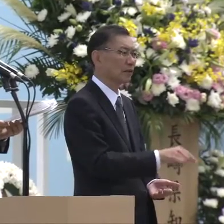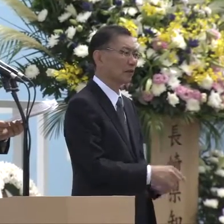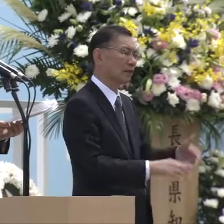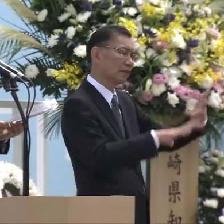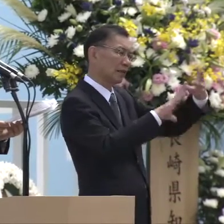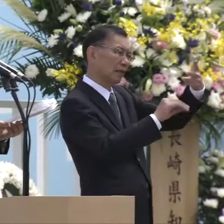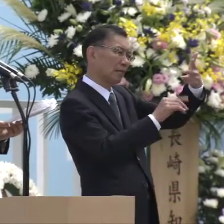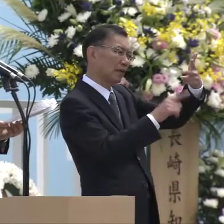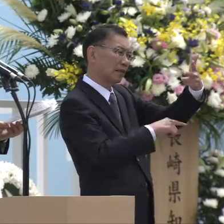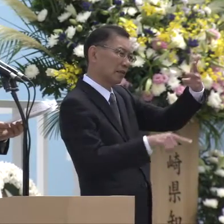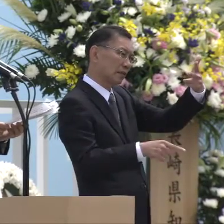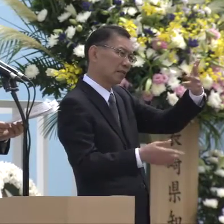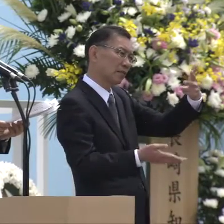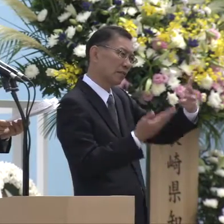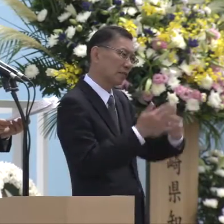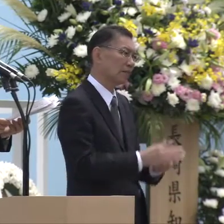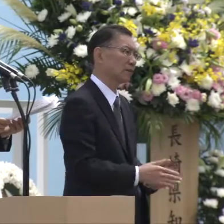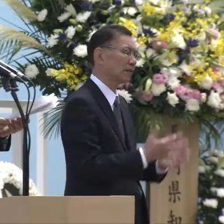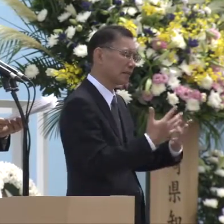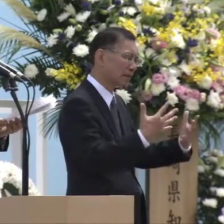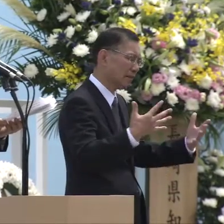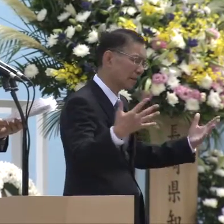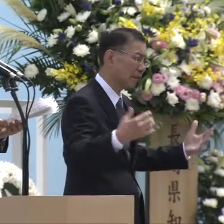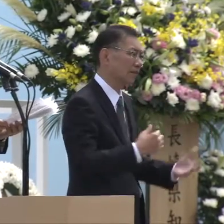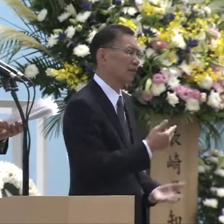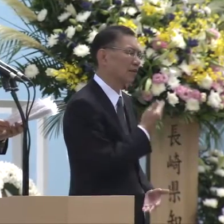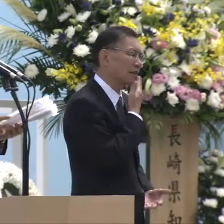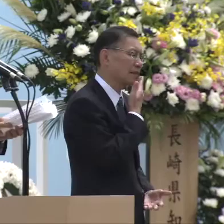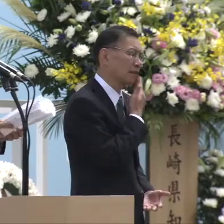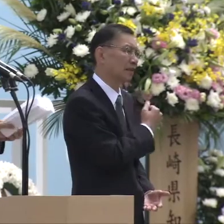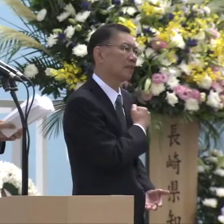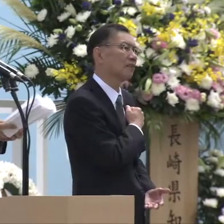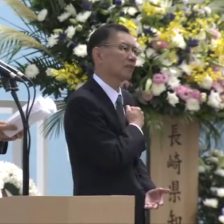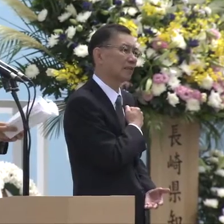70,000 people of their precious lives in an instant.